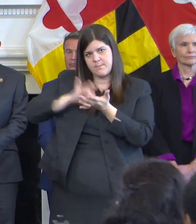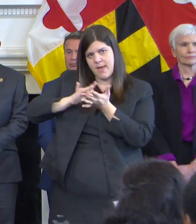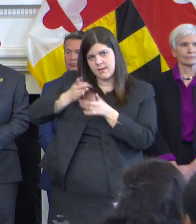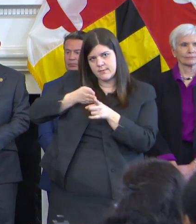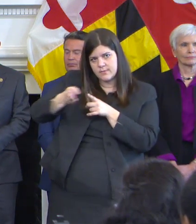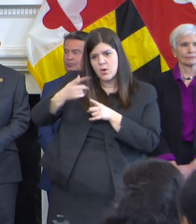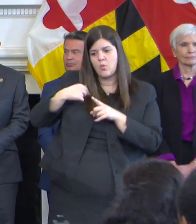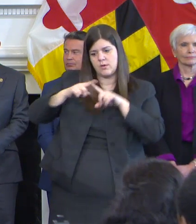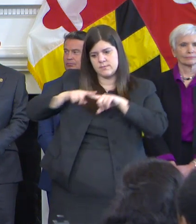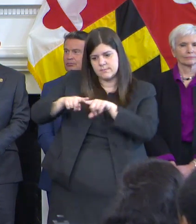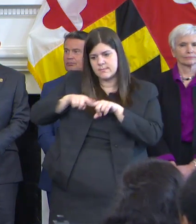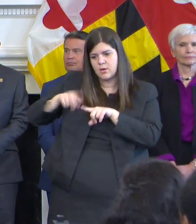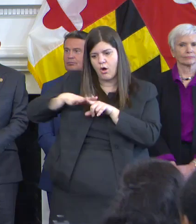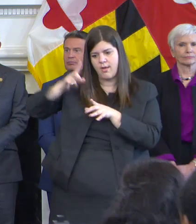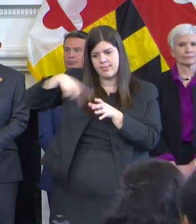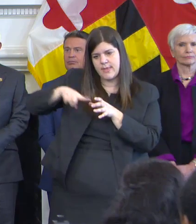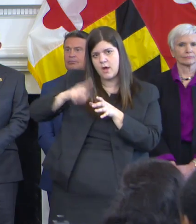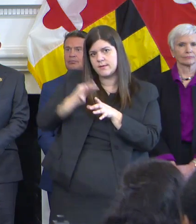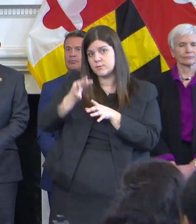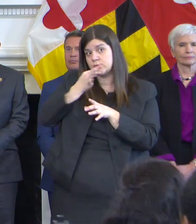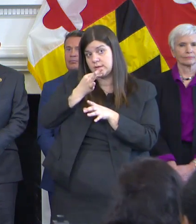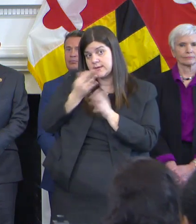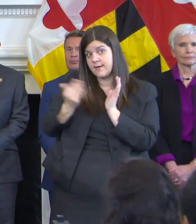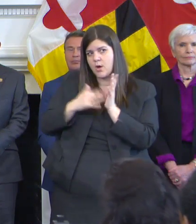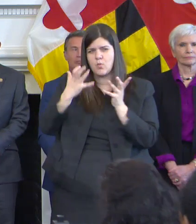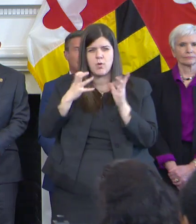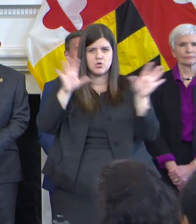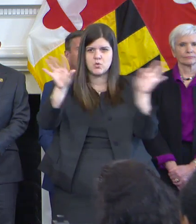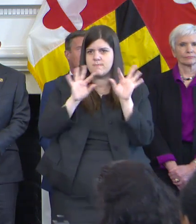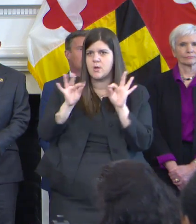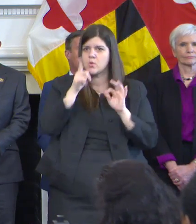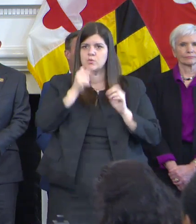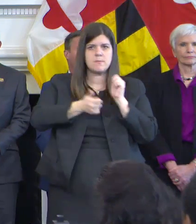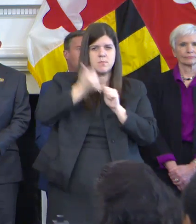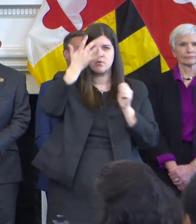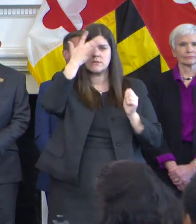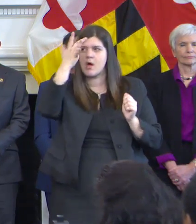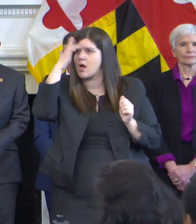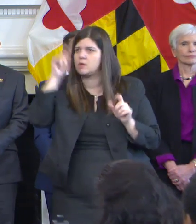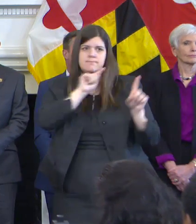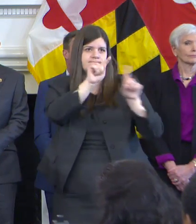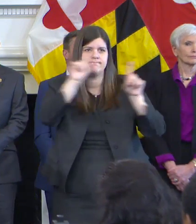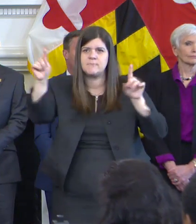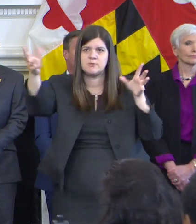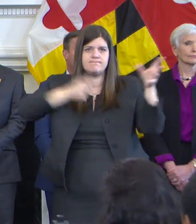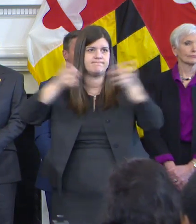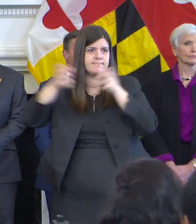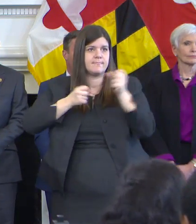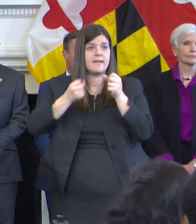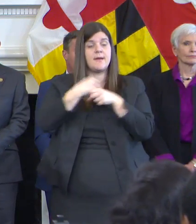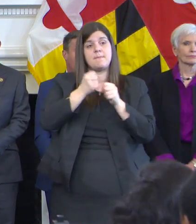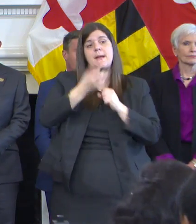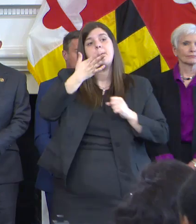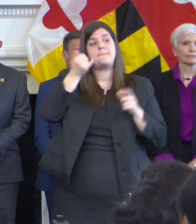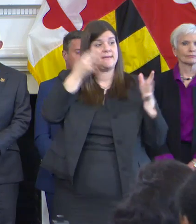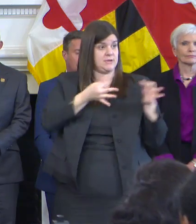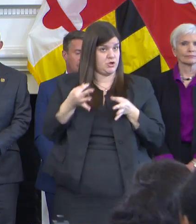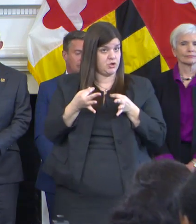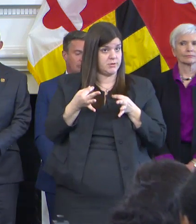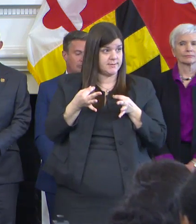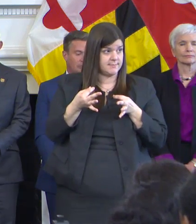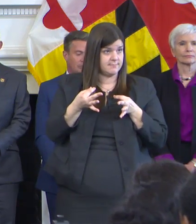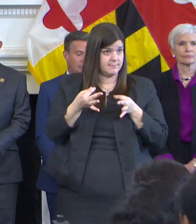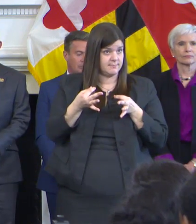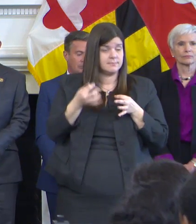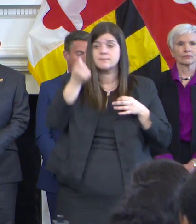expertise because we want the smartest people in the room giving us the best advice possible as we make independent decisions on the ground. I